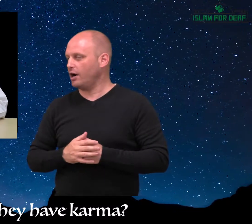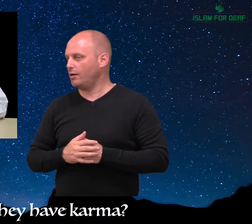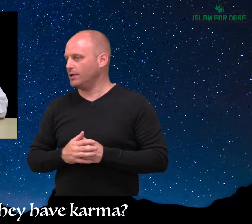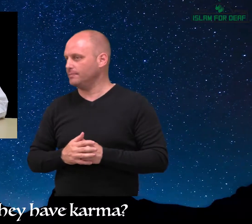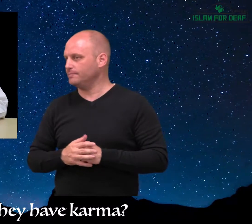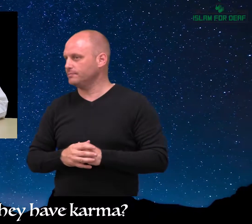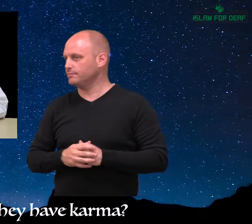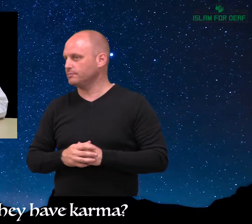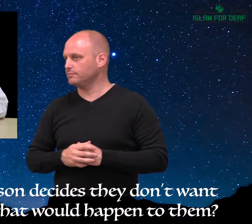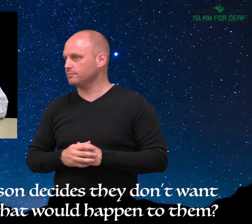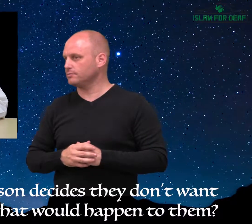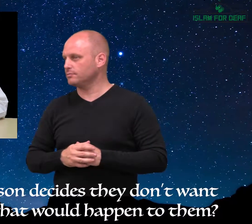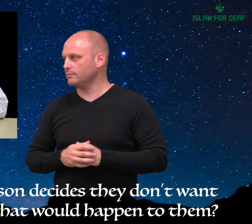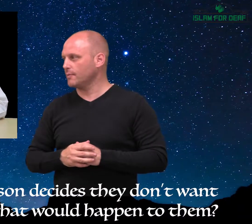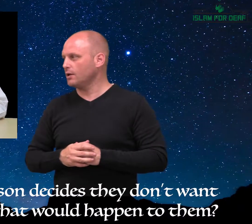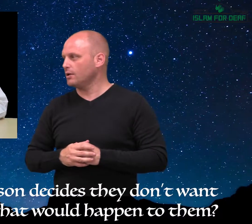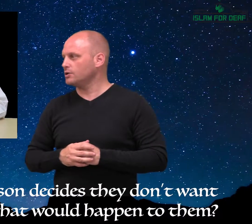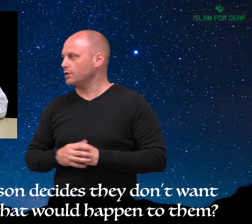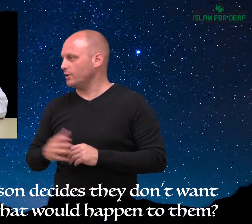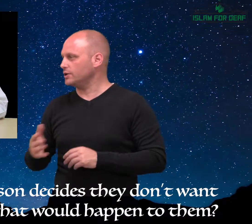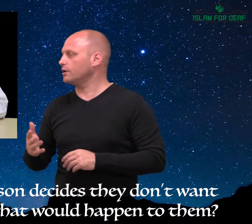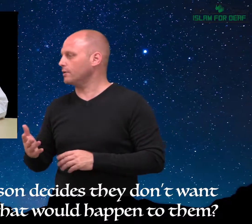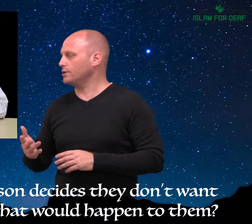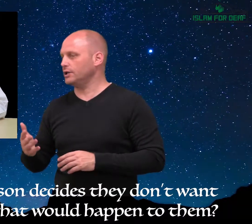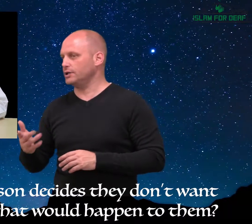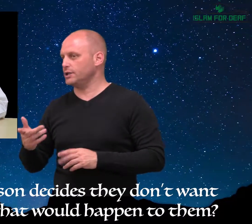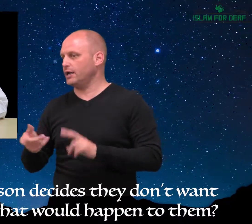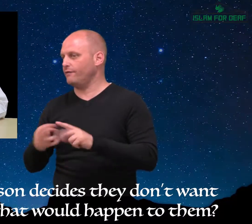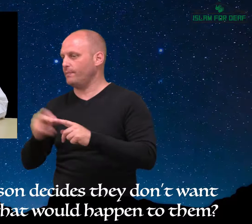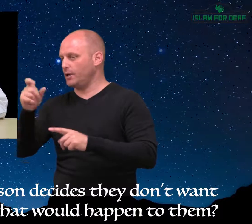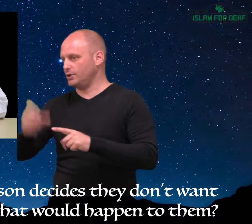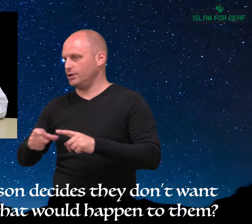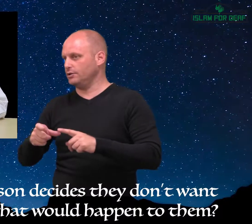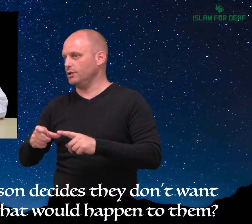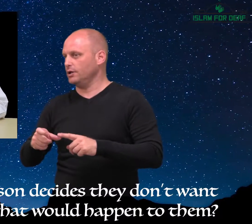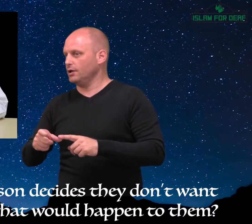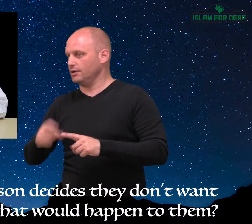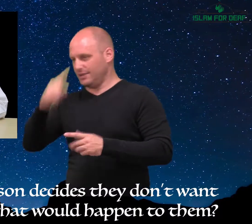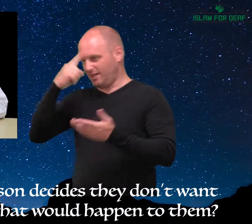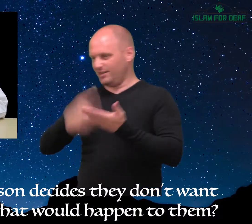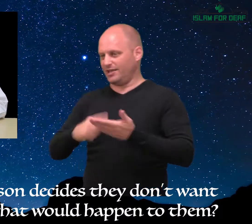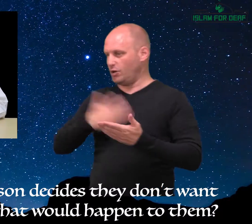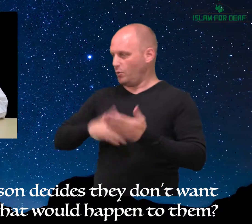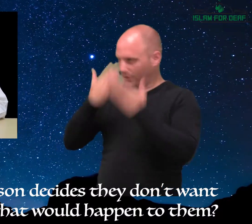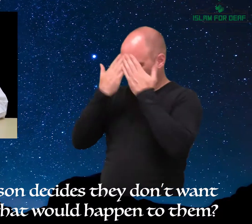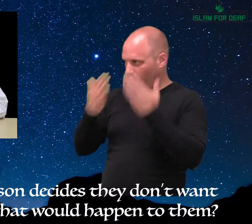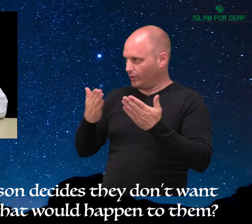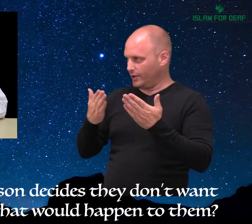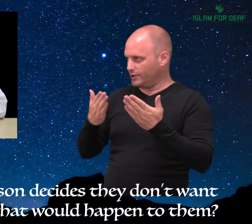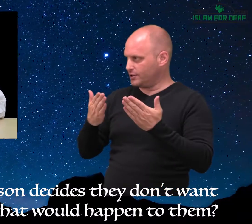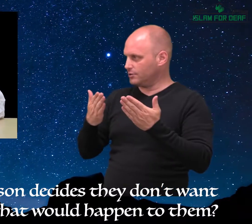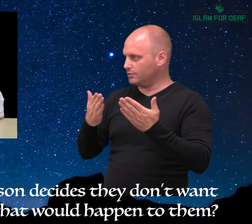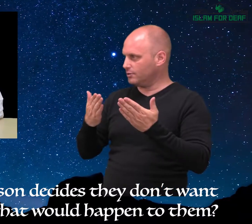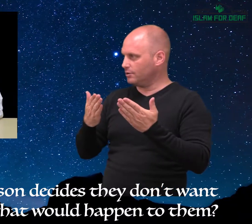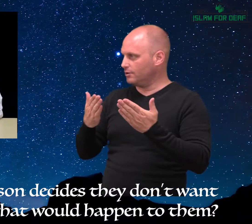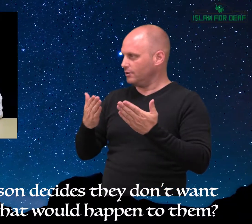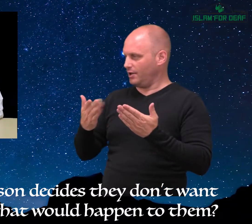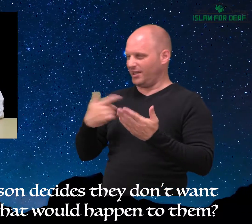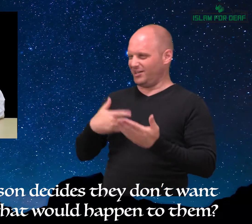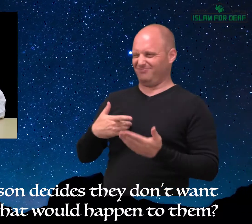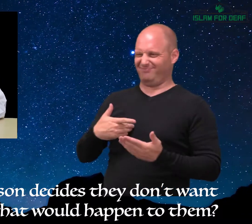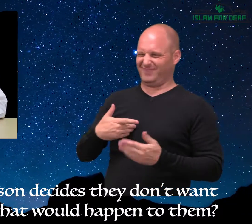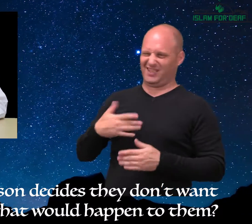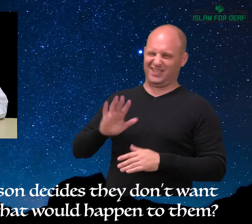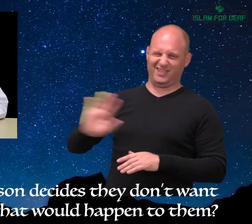Would they have karma? Karma. The question is, if a person decides they don't want to follow this, Yeah.